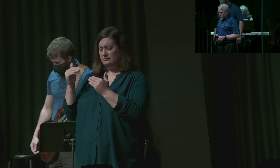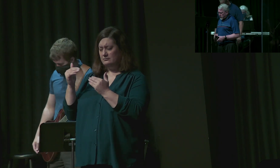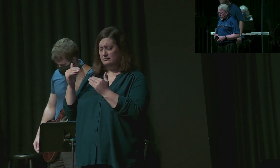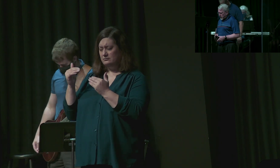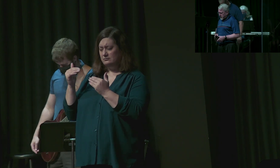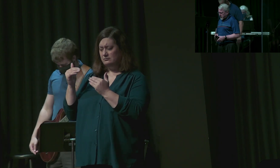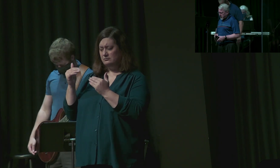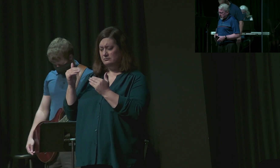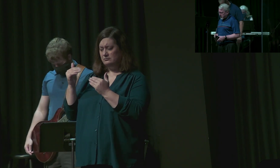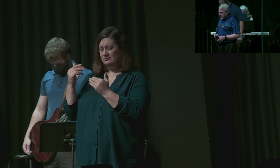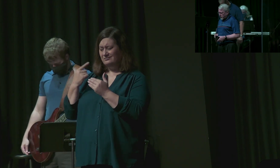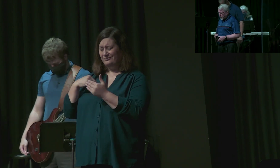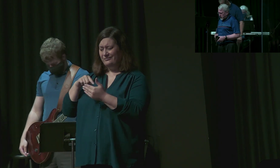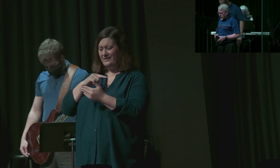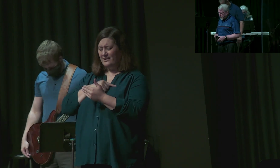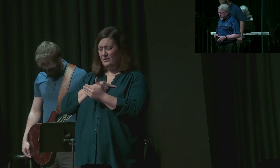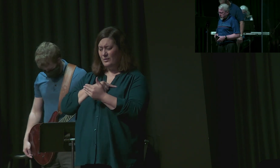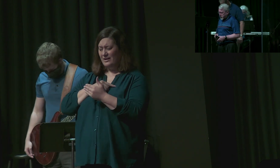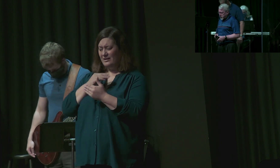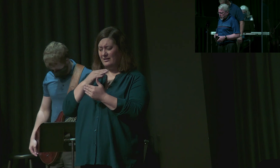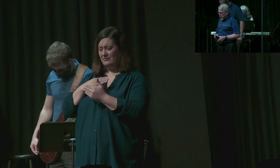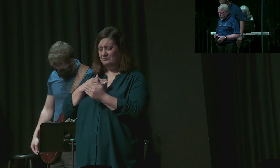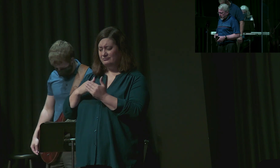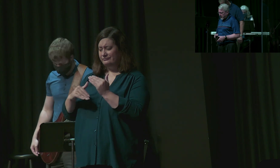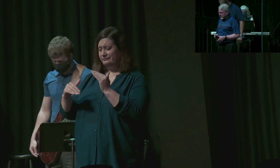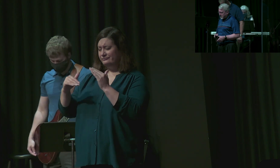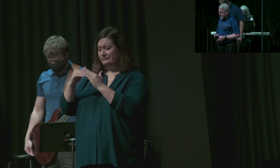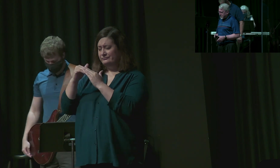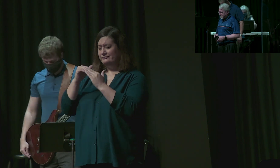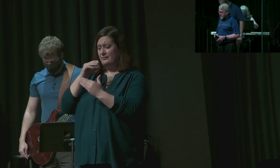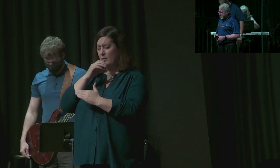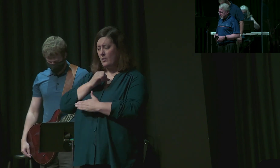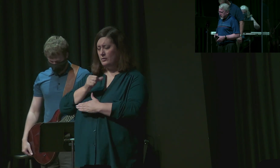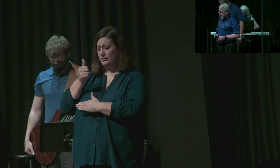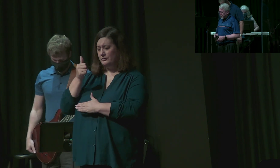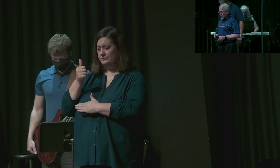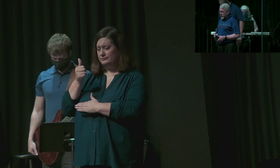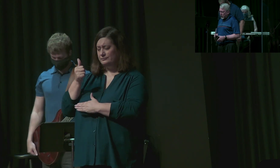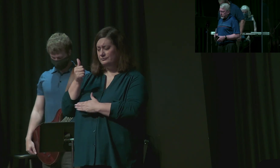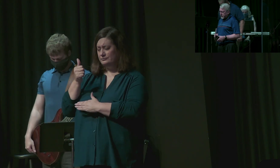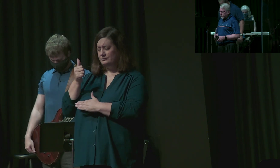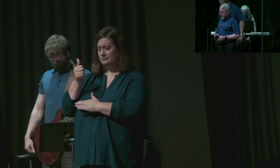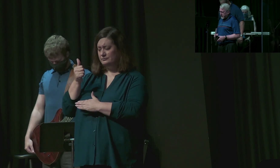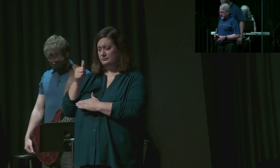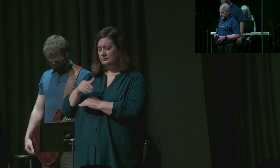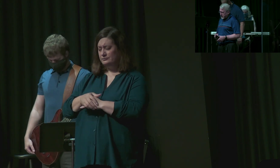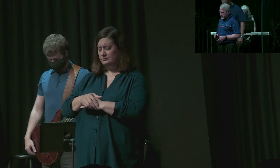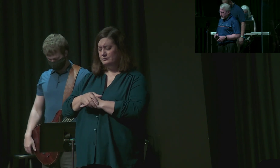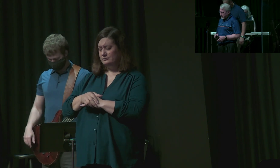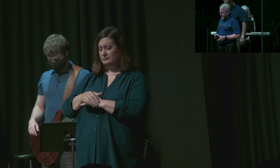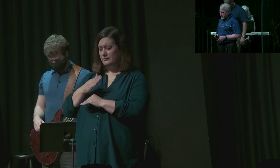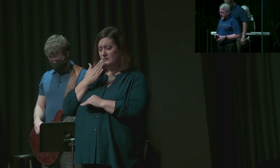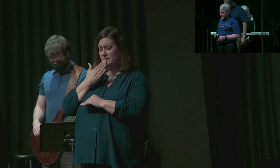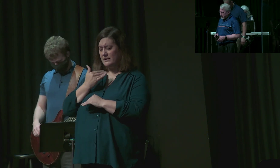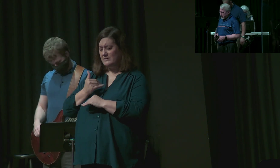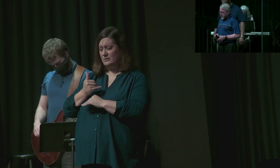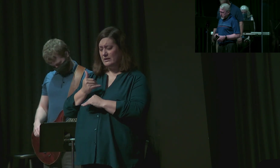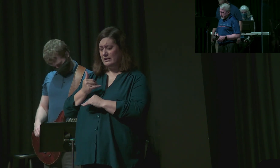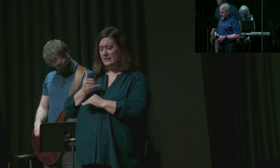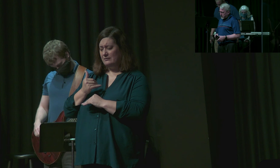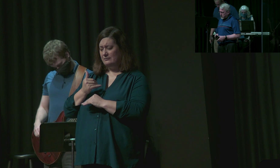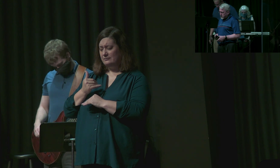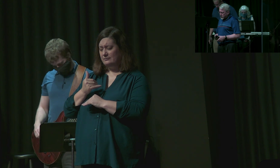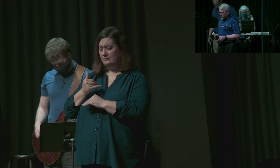and the humility and the sweetness and the joy of growing old with grace